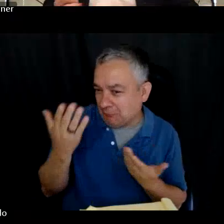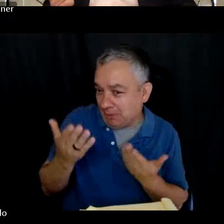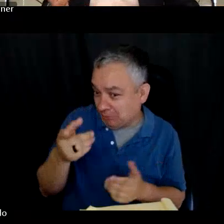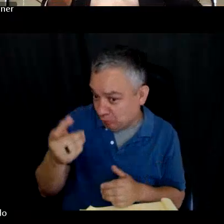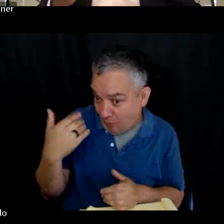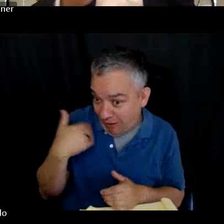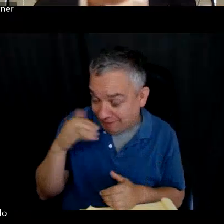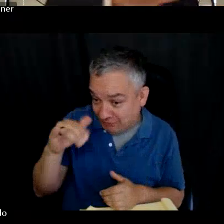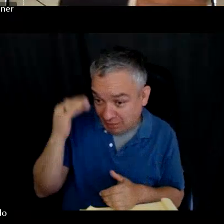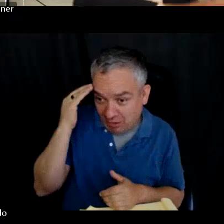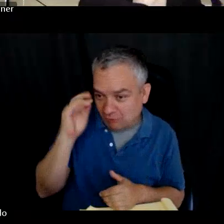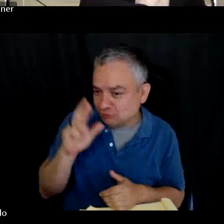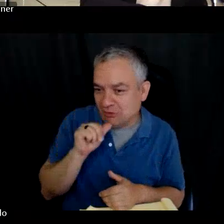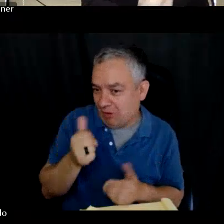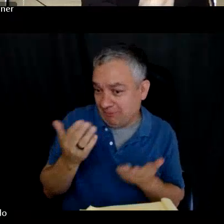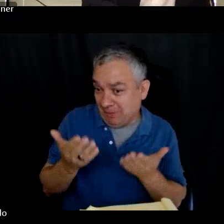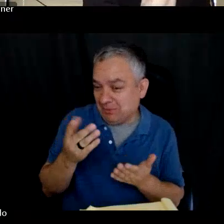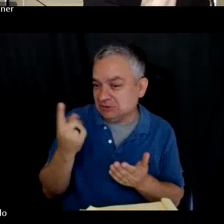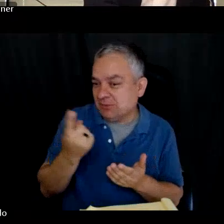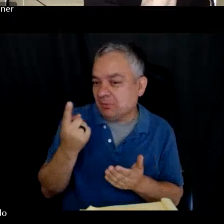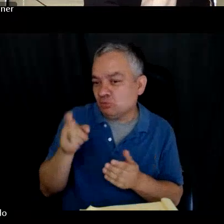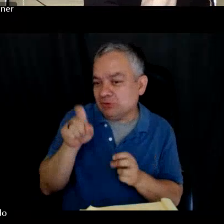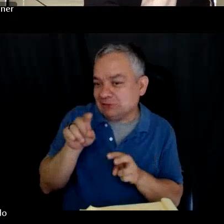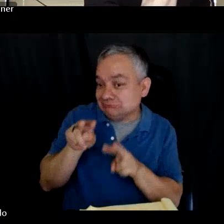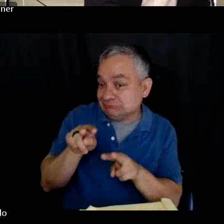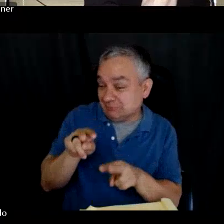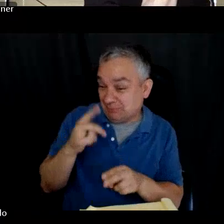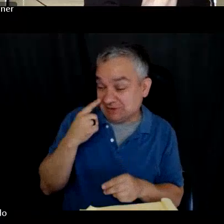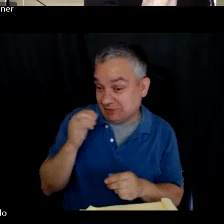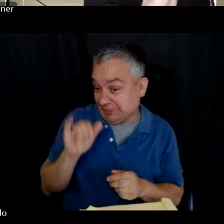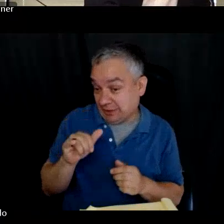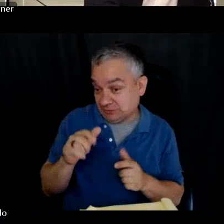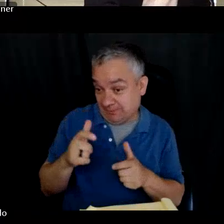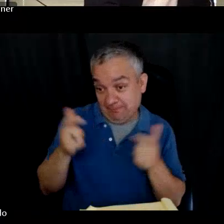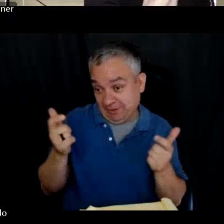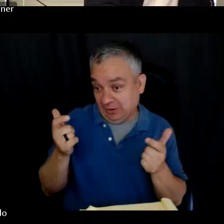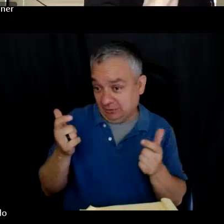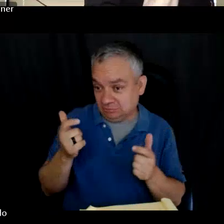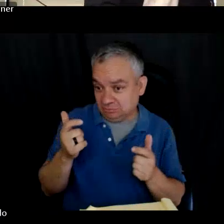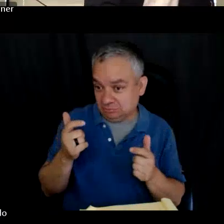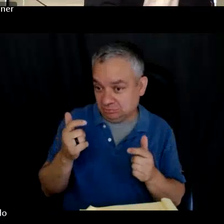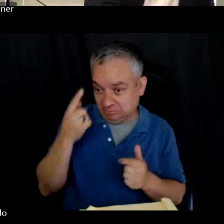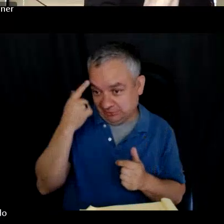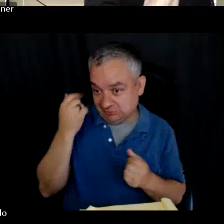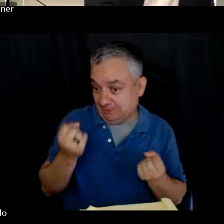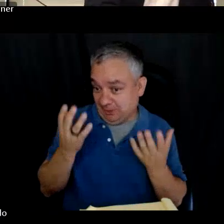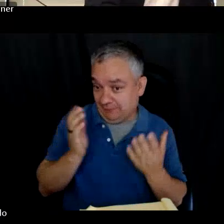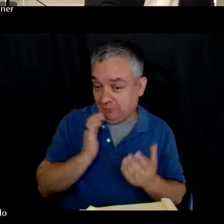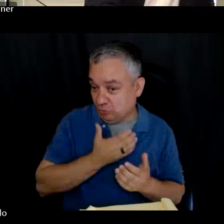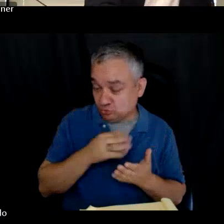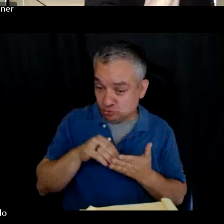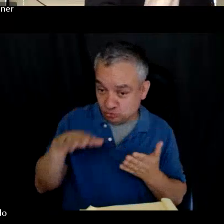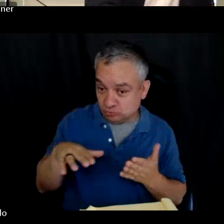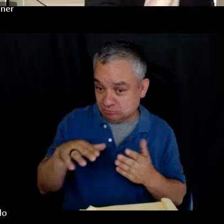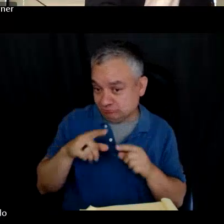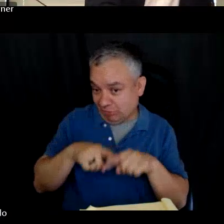impact us? And I mean, maybe not something that we're even thinking about yet,